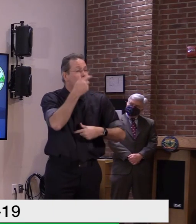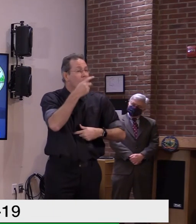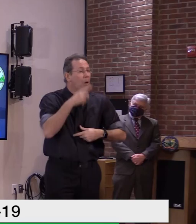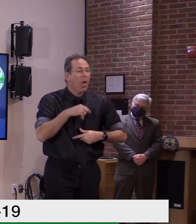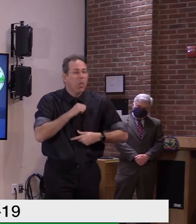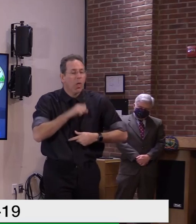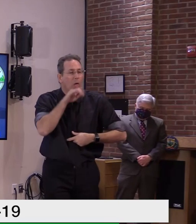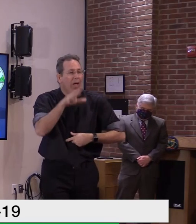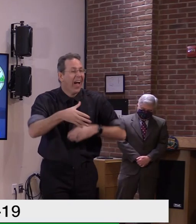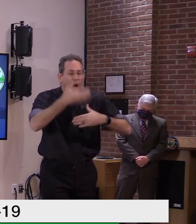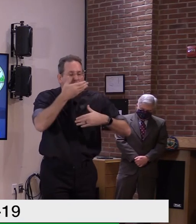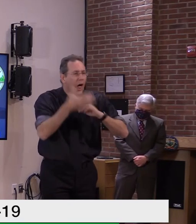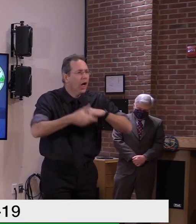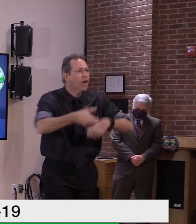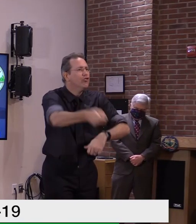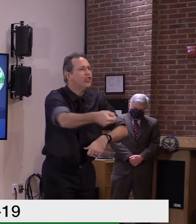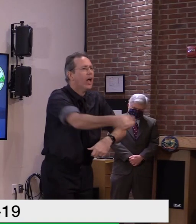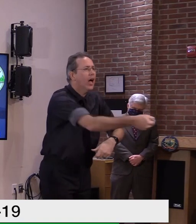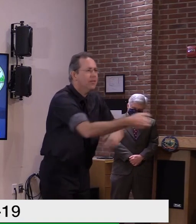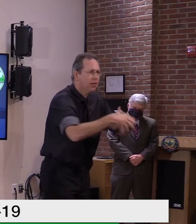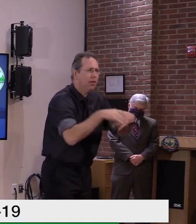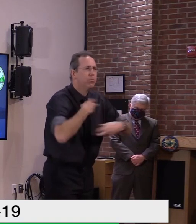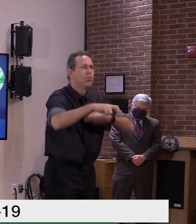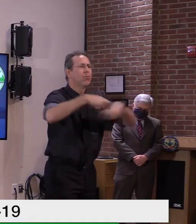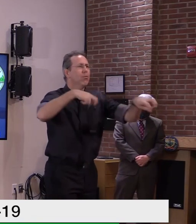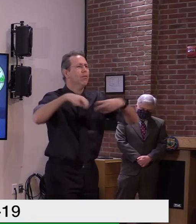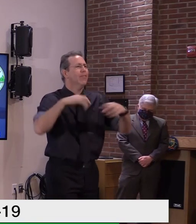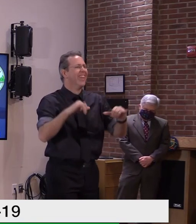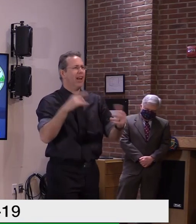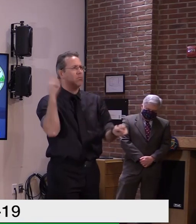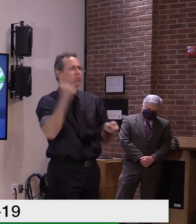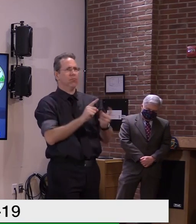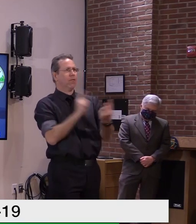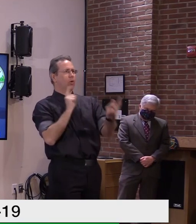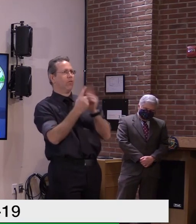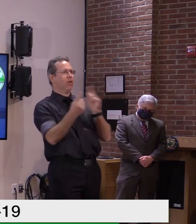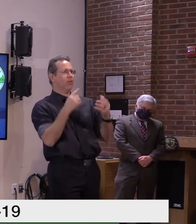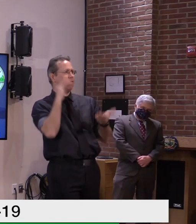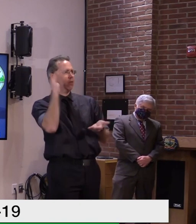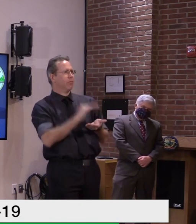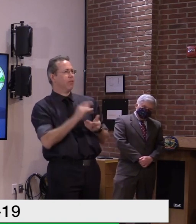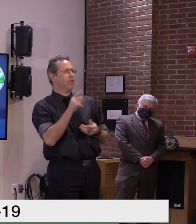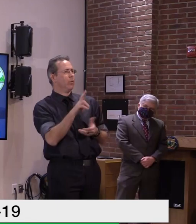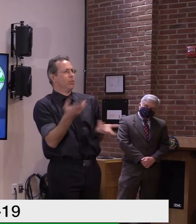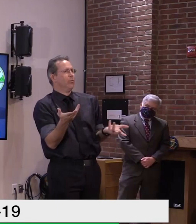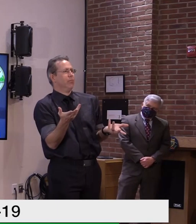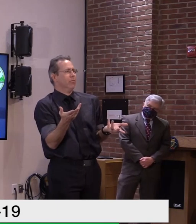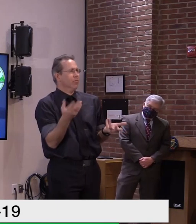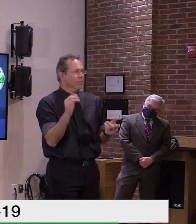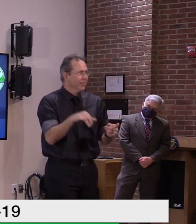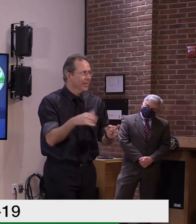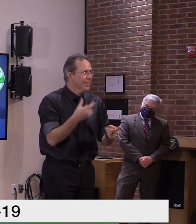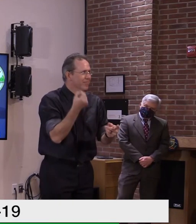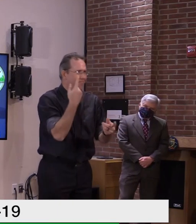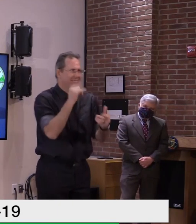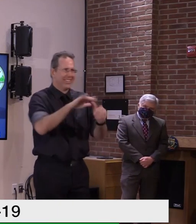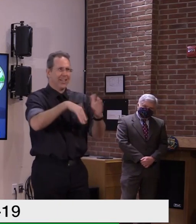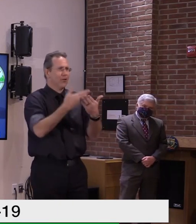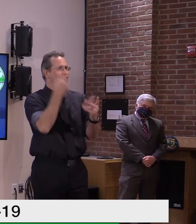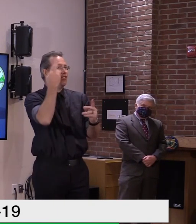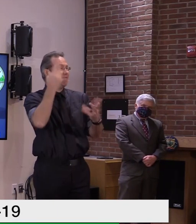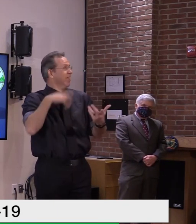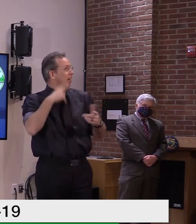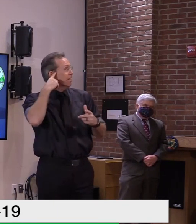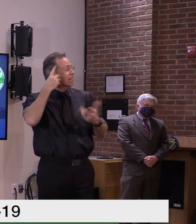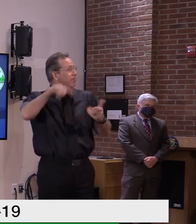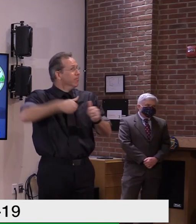that explains the whole picture, and I'd also be a little cautious because we are just getting into January